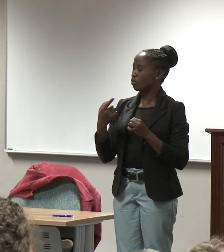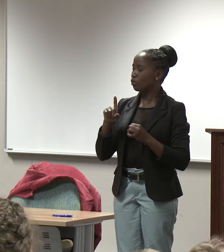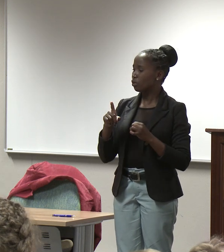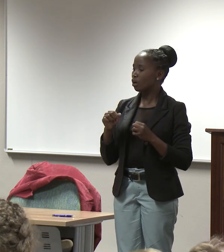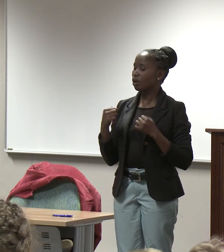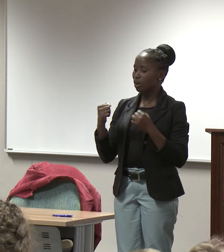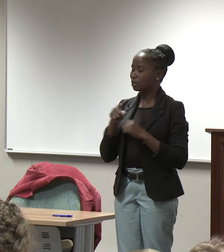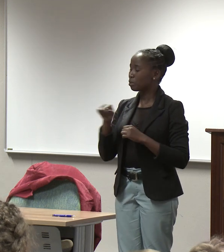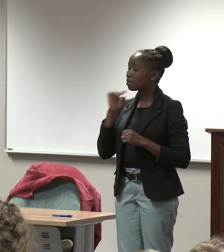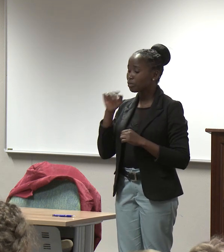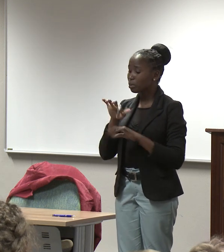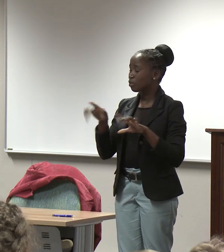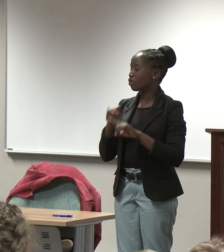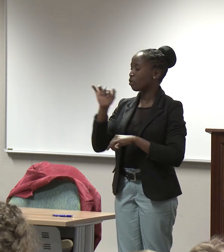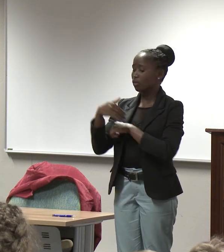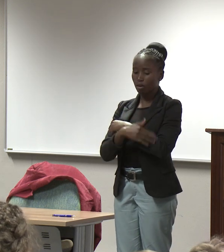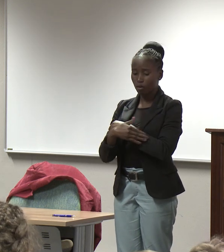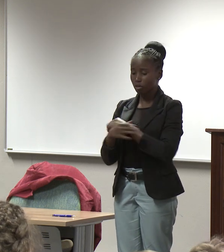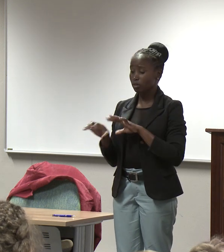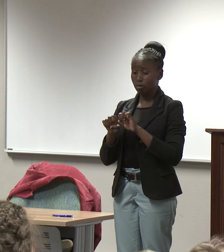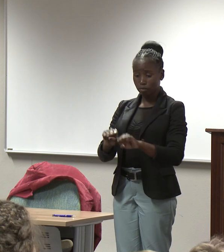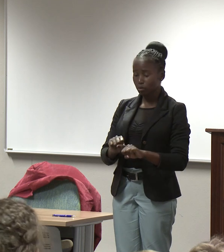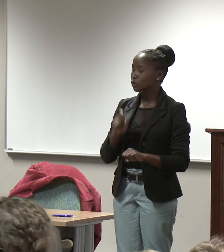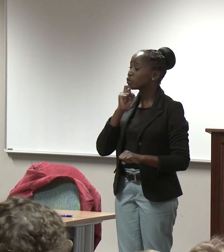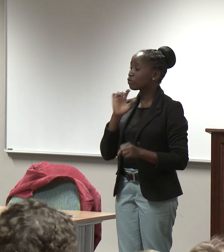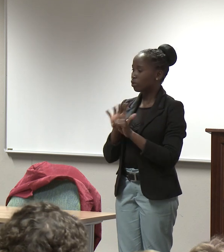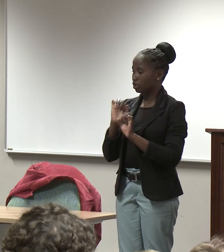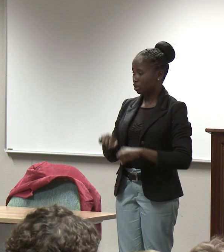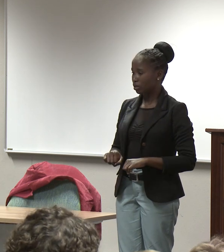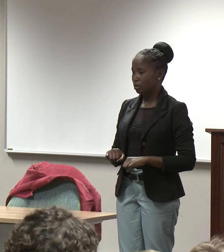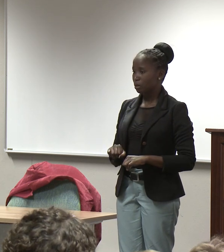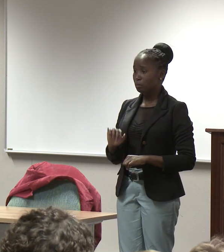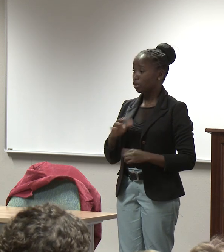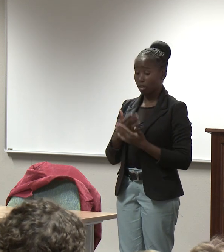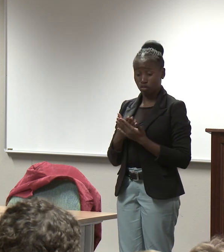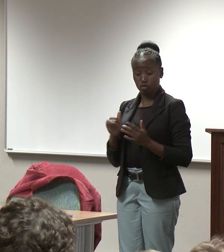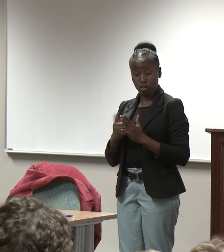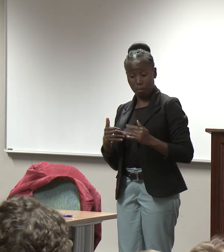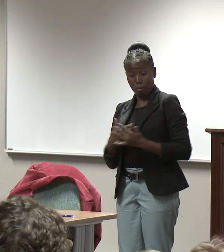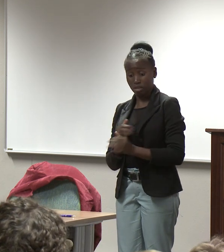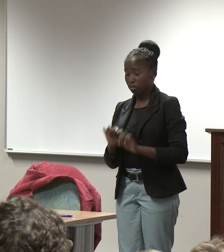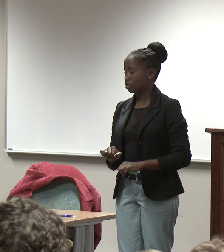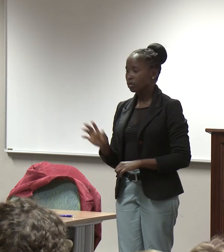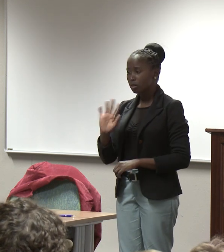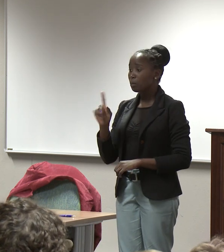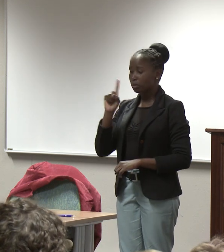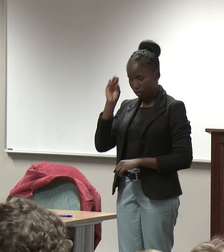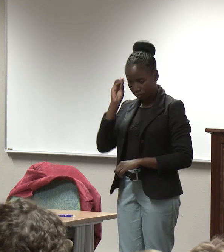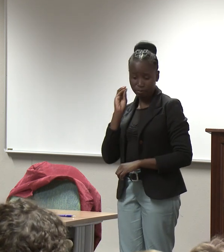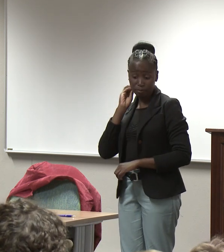the colonizer's knowledge is useful for us. Don't dismiss it. We have to take into account what they have